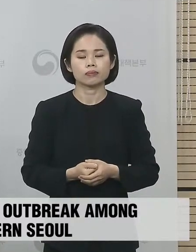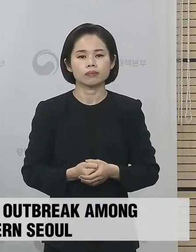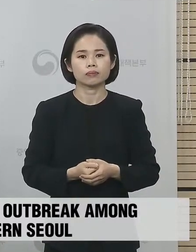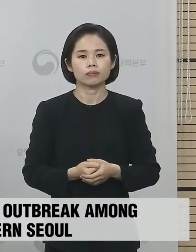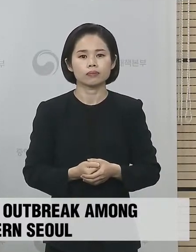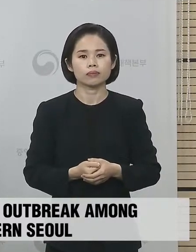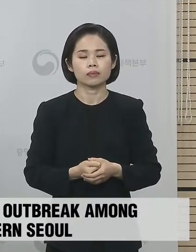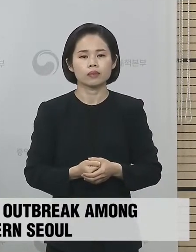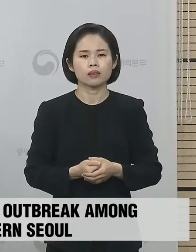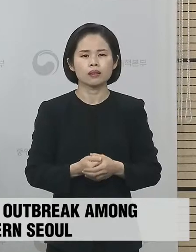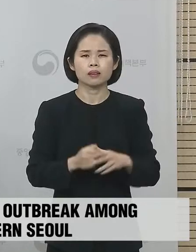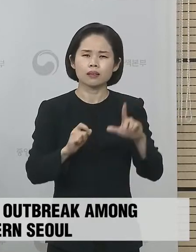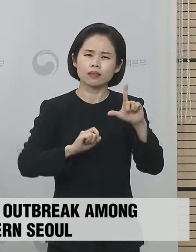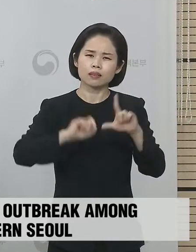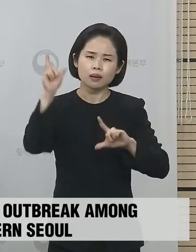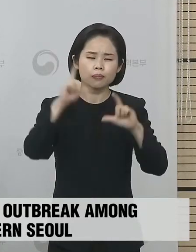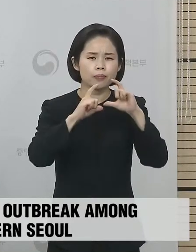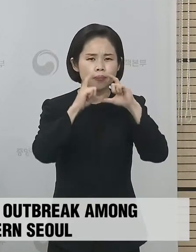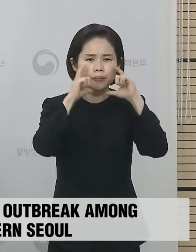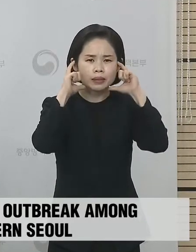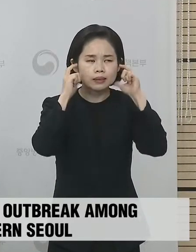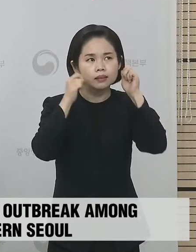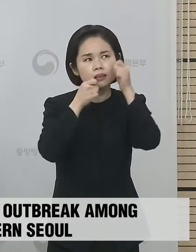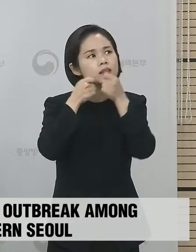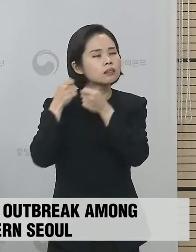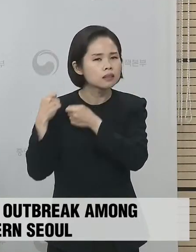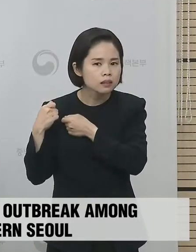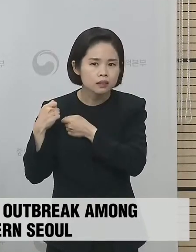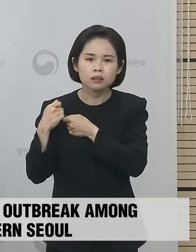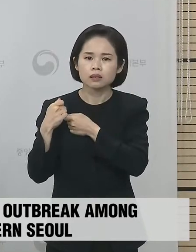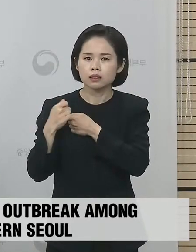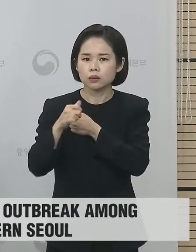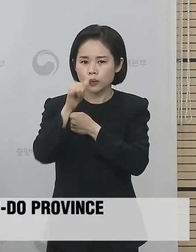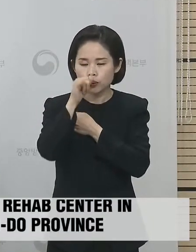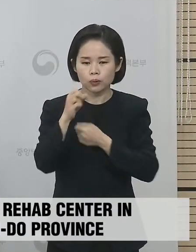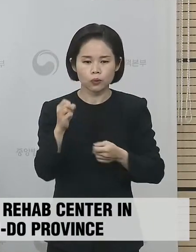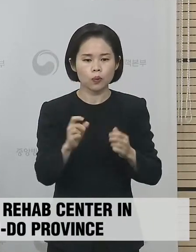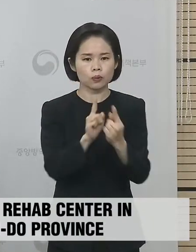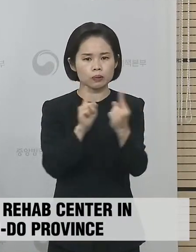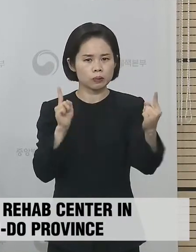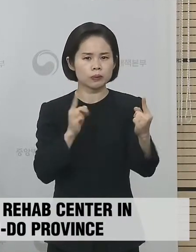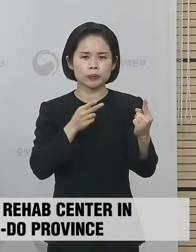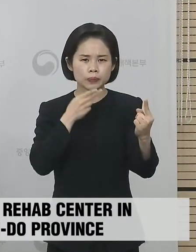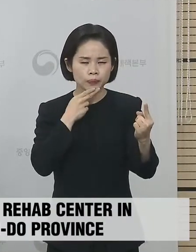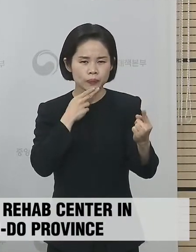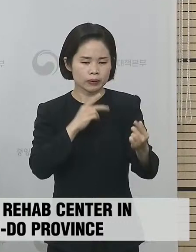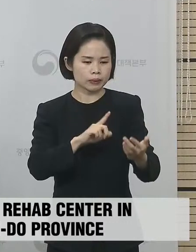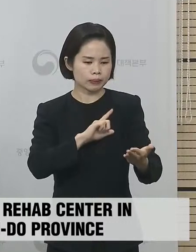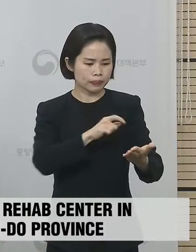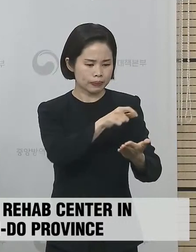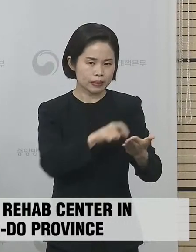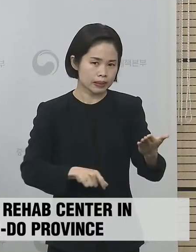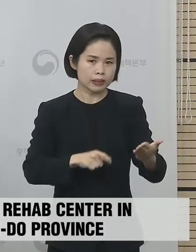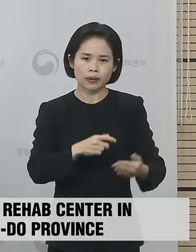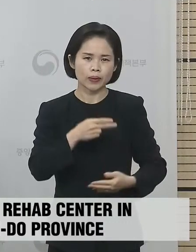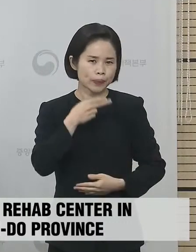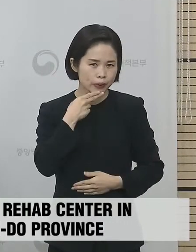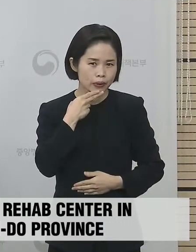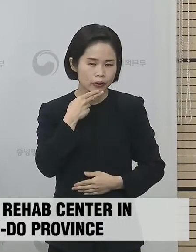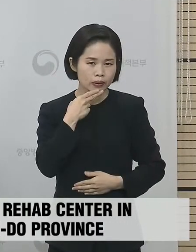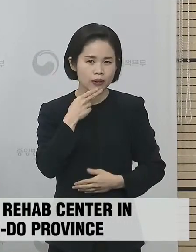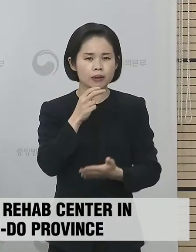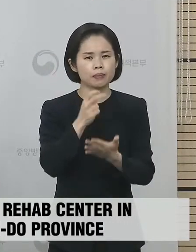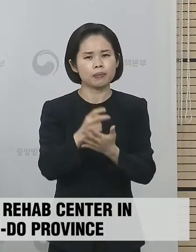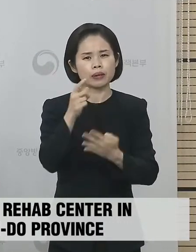report of breaches on quarantine measures. And they were also in relation to not wearing face masks,